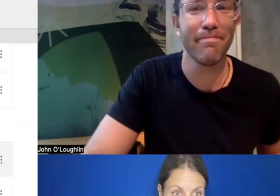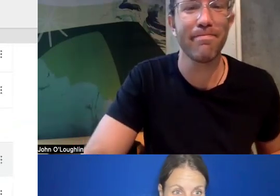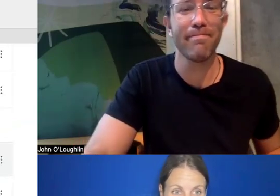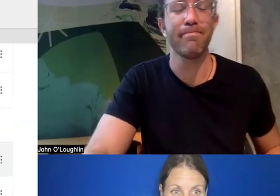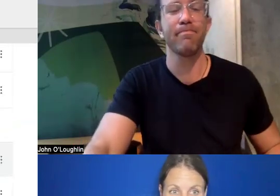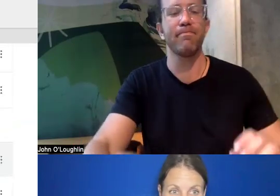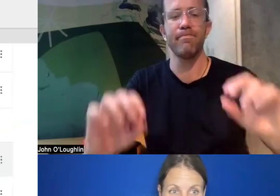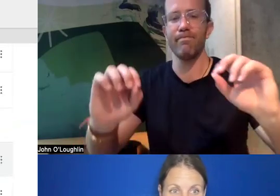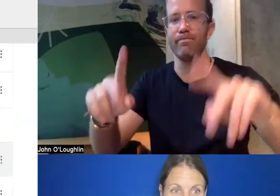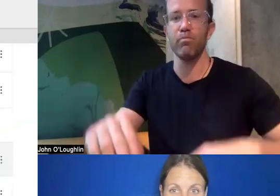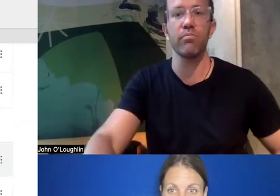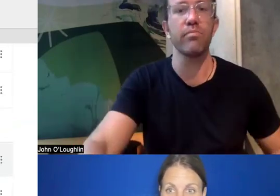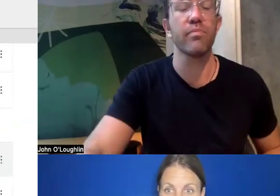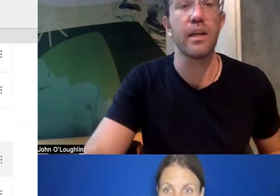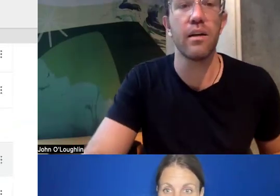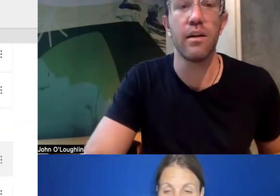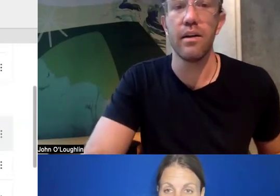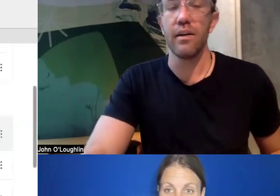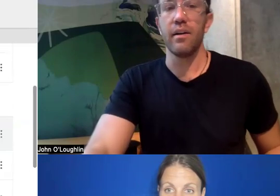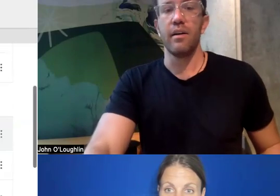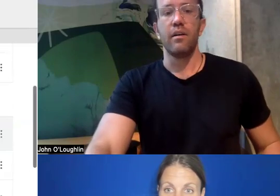Good. All right.